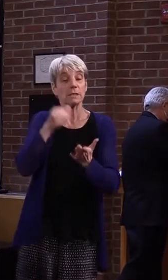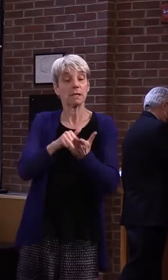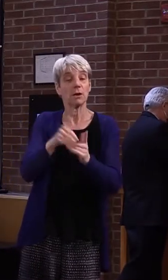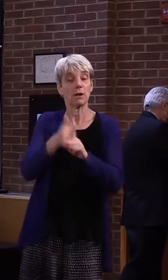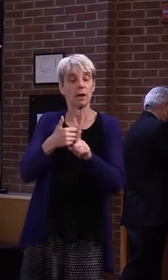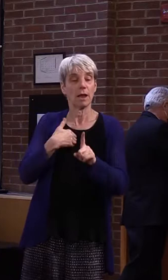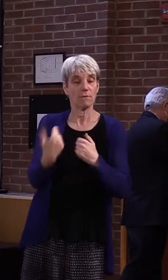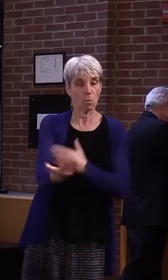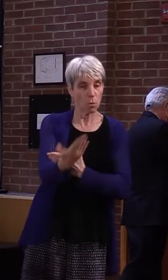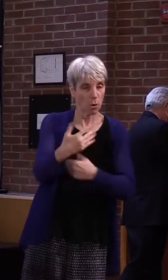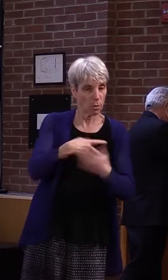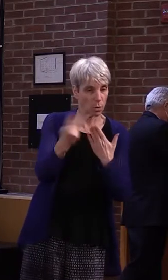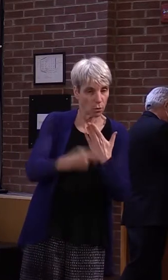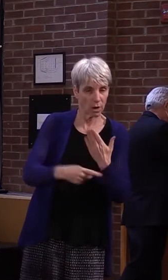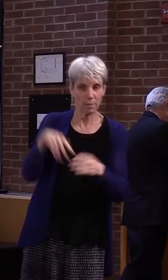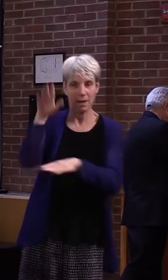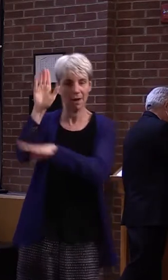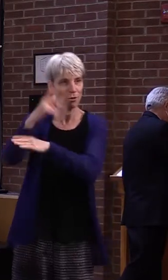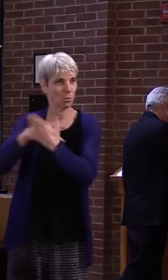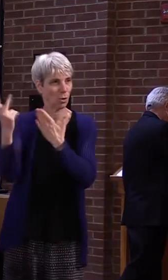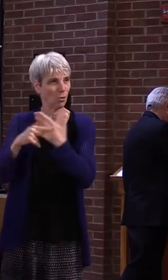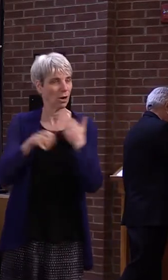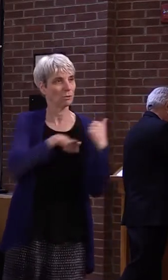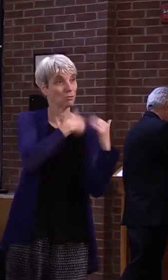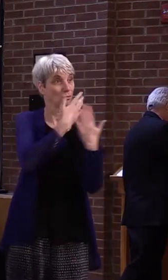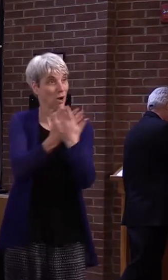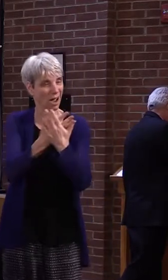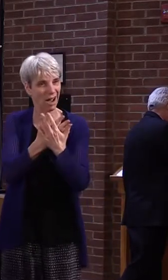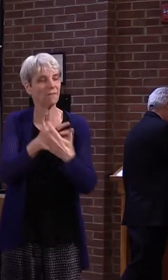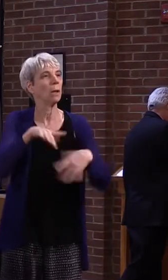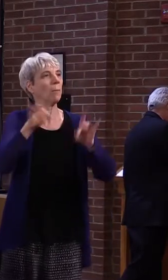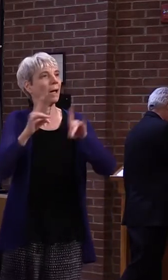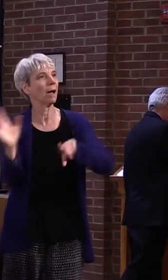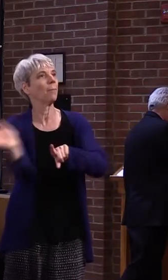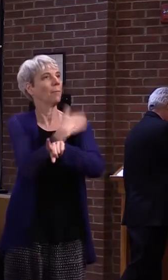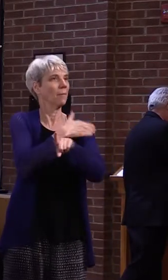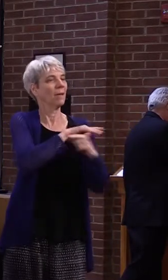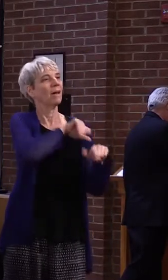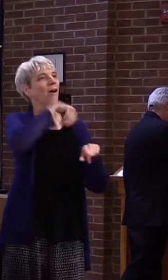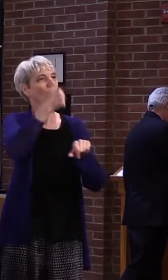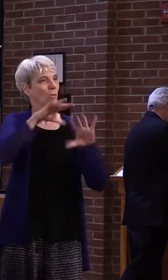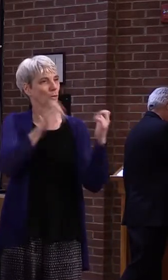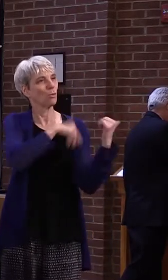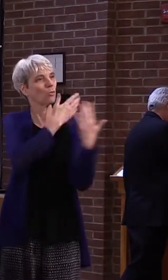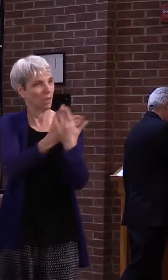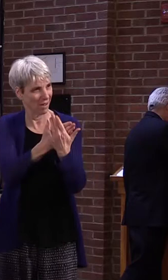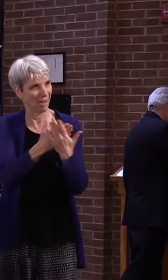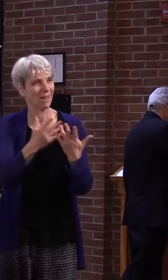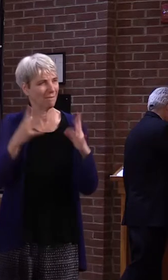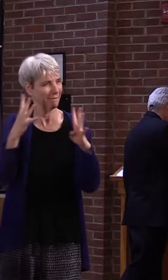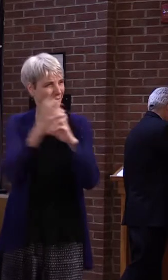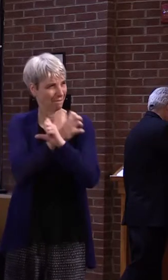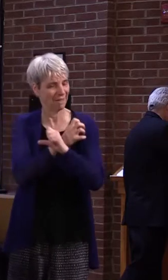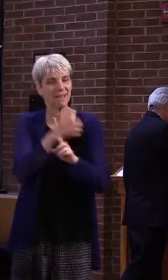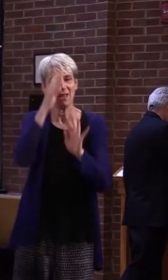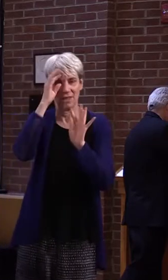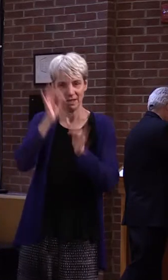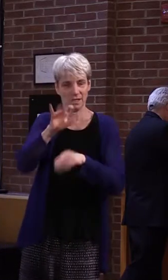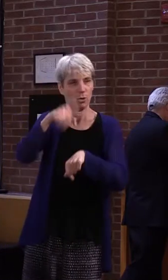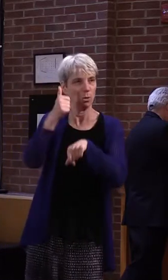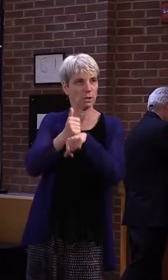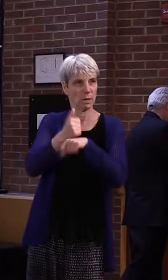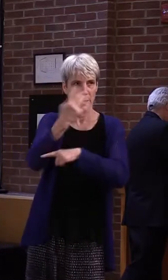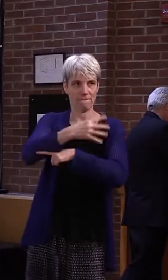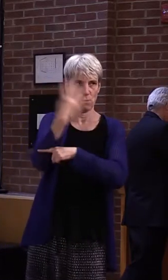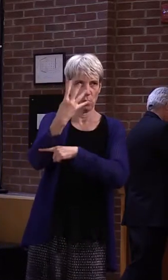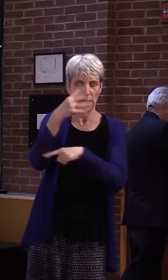Due to the hands-on nature of many of its programs, the center decided to implement a schedule of in-person learning for 4 days a week. For 1 day a week,